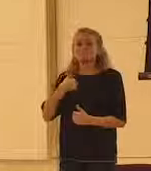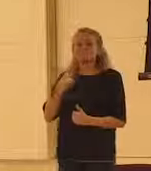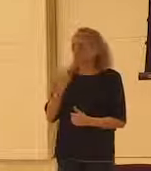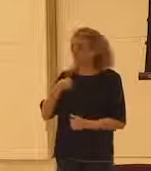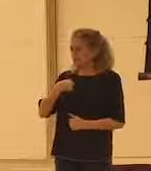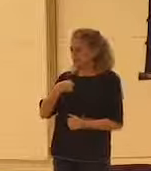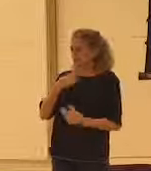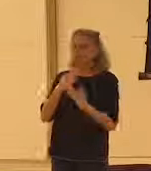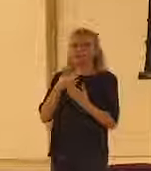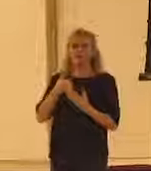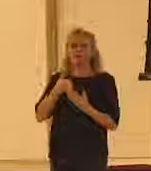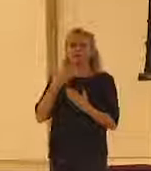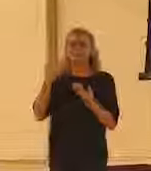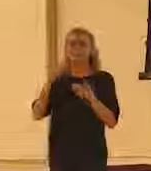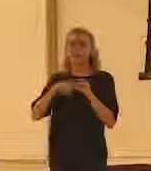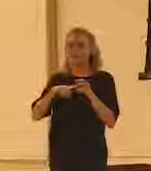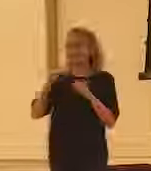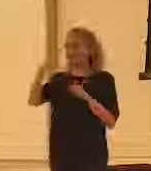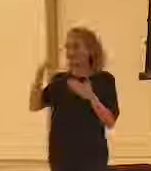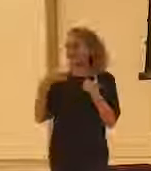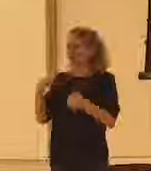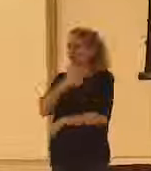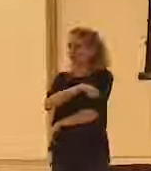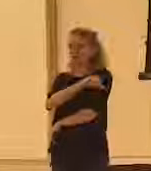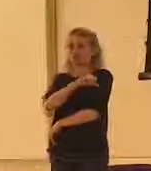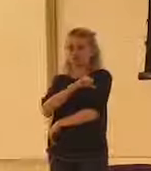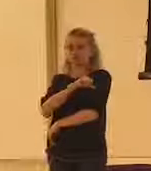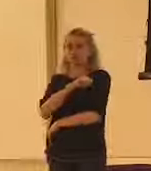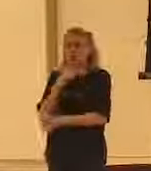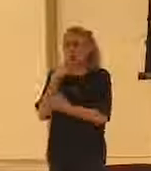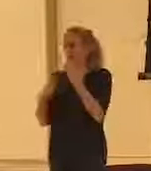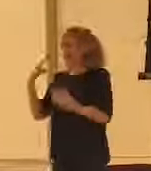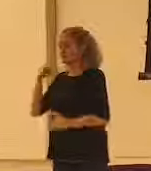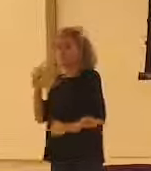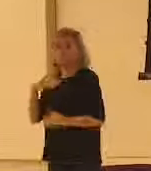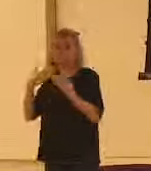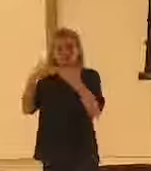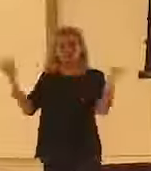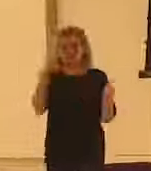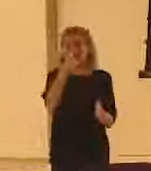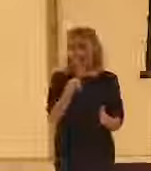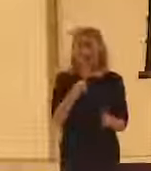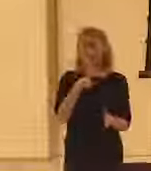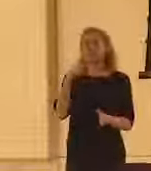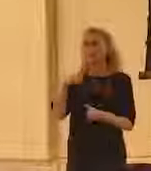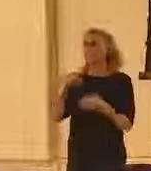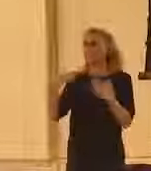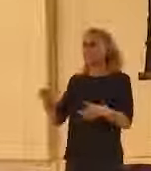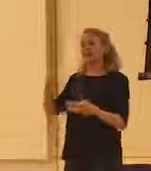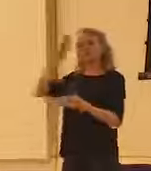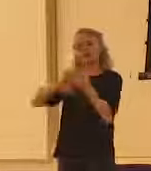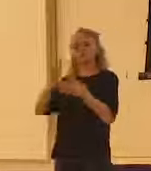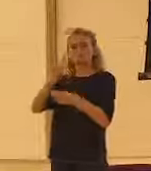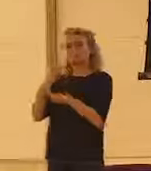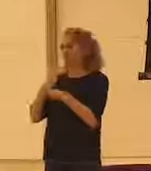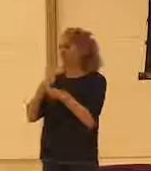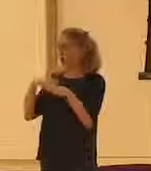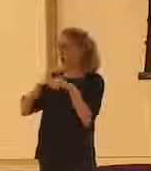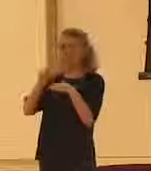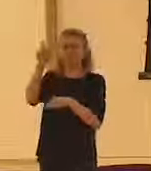announcing me. So just to say who I am, I'm a qualified mental health nurse. Only for deaf people, not only for deaf people, but generally, but my experience is